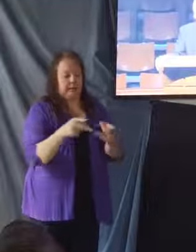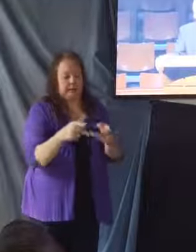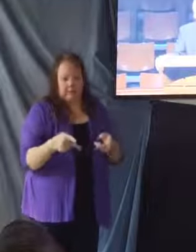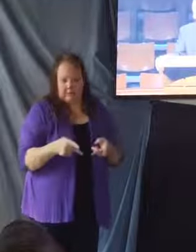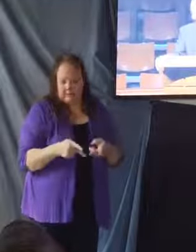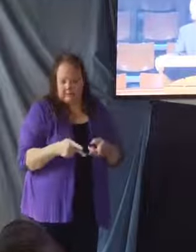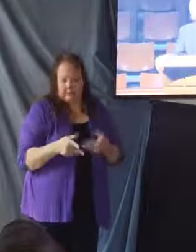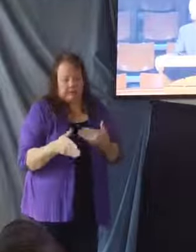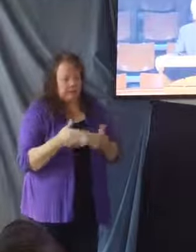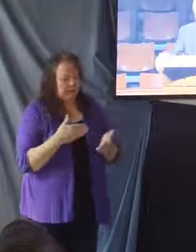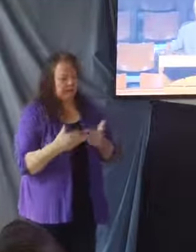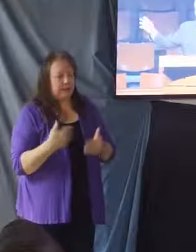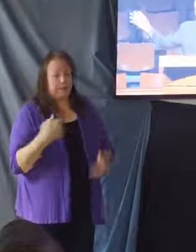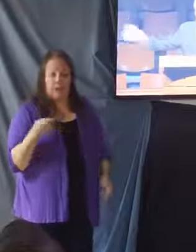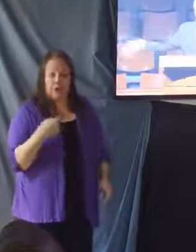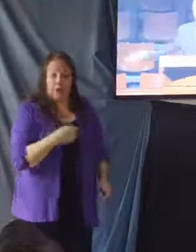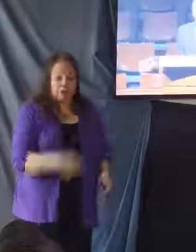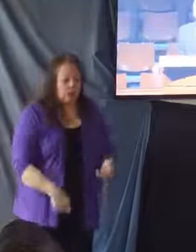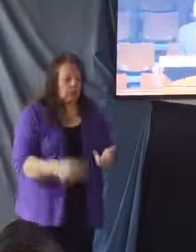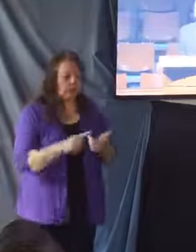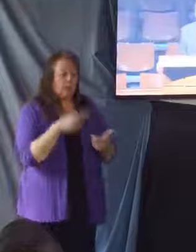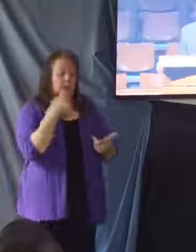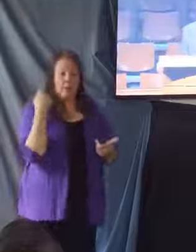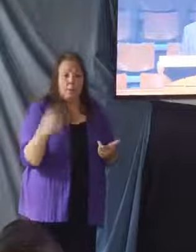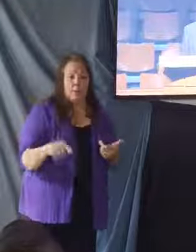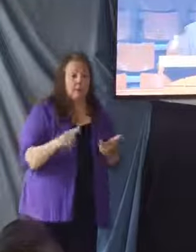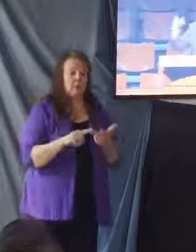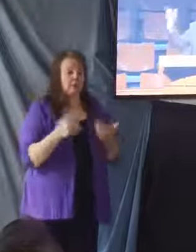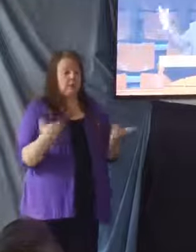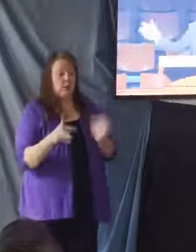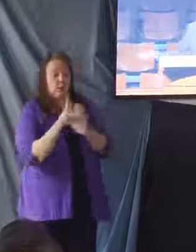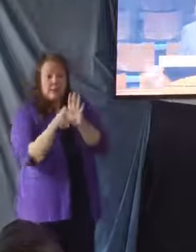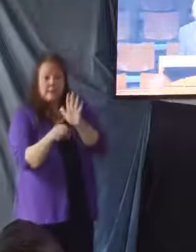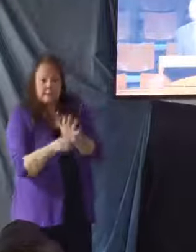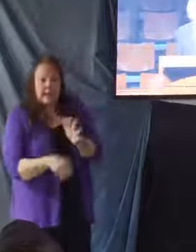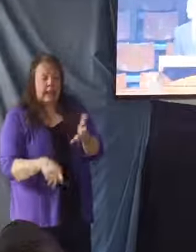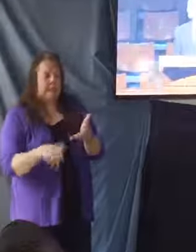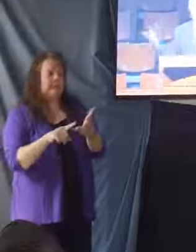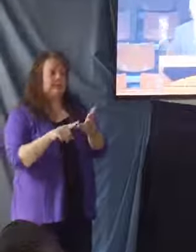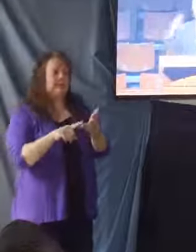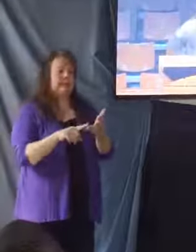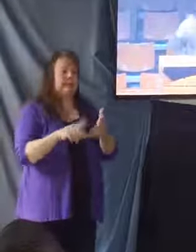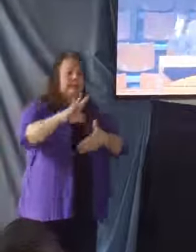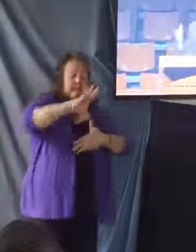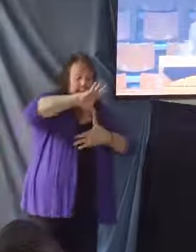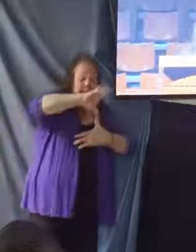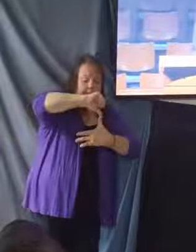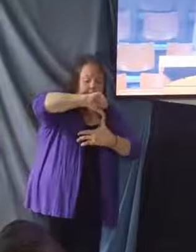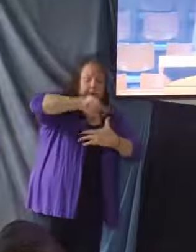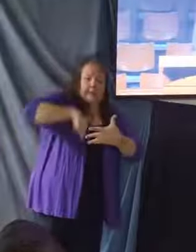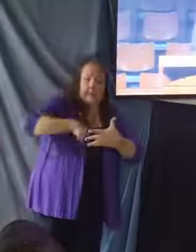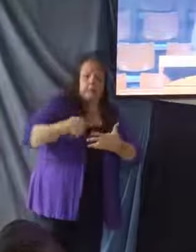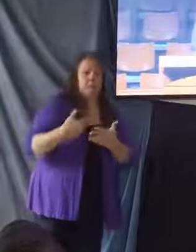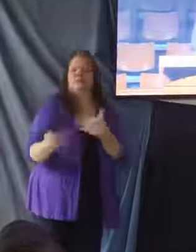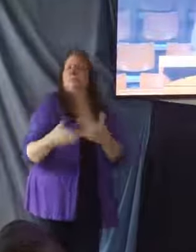Doesn't matter whether you're in China or in Russia or in the United States or in Latin America, it doesn't